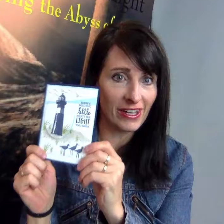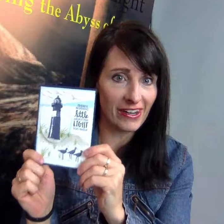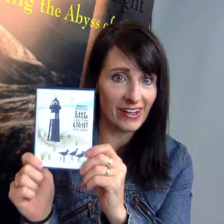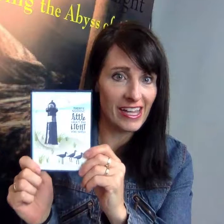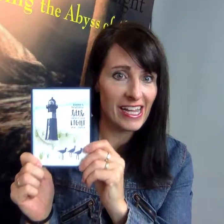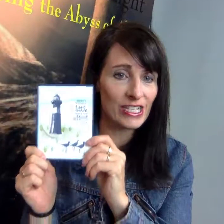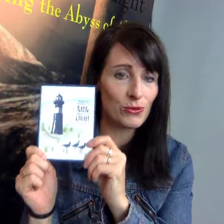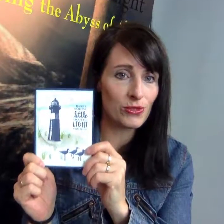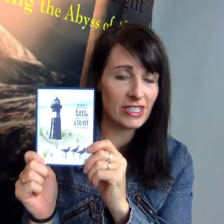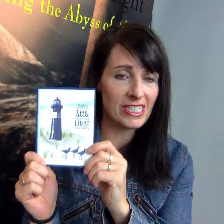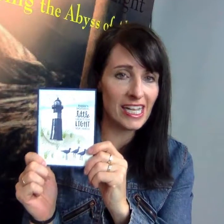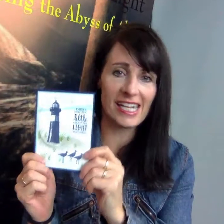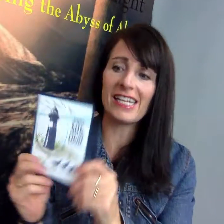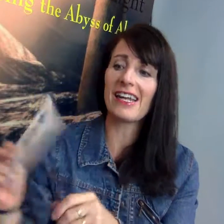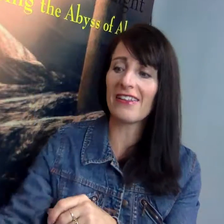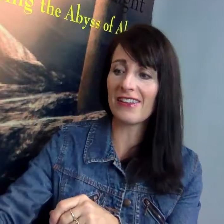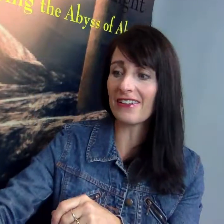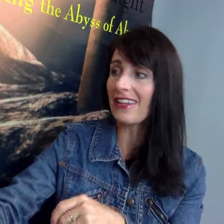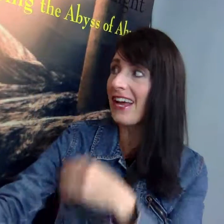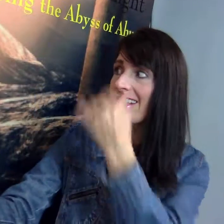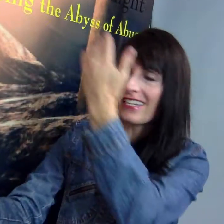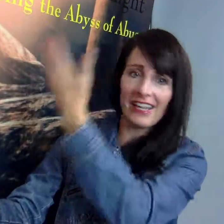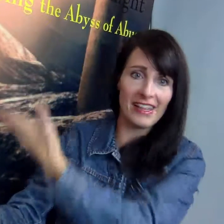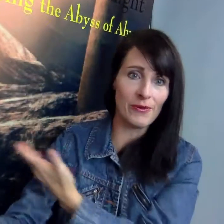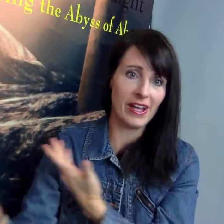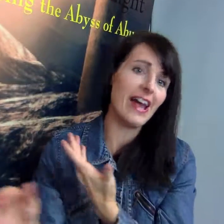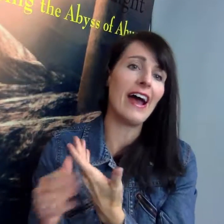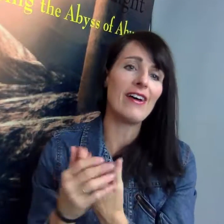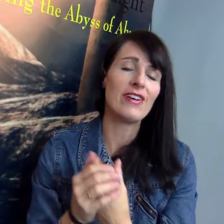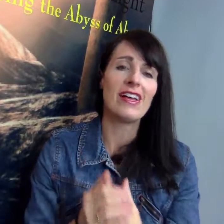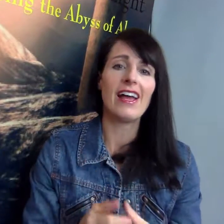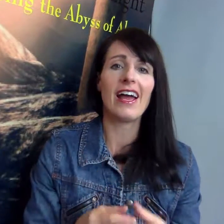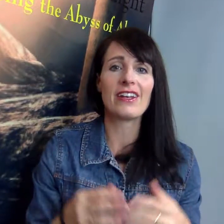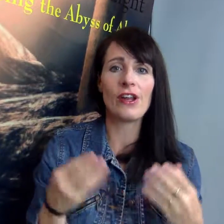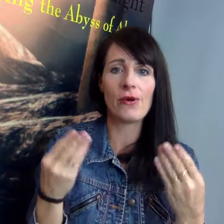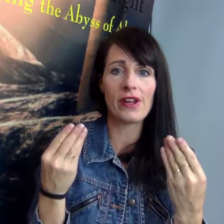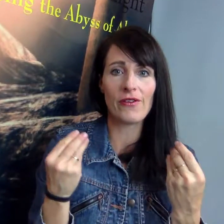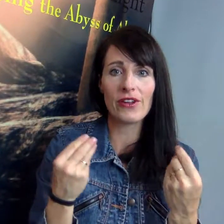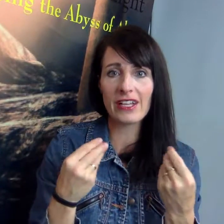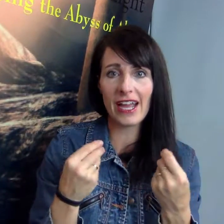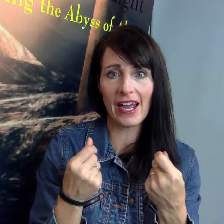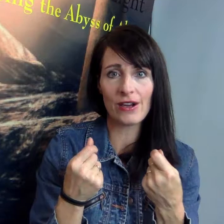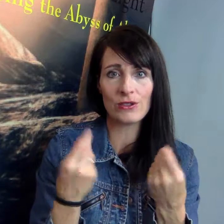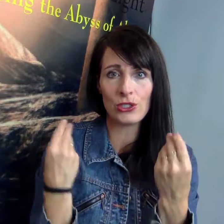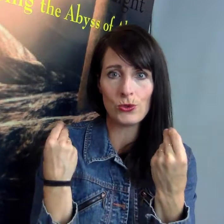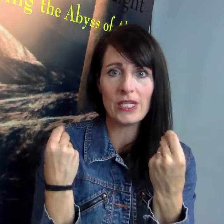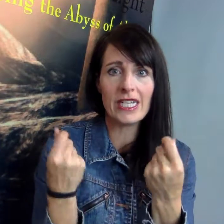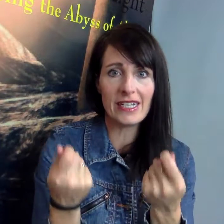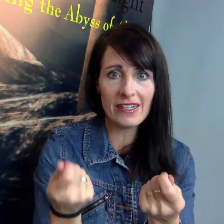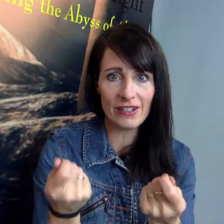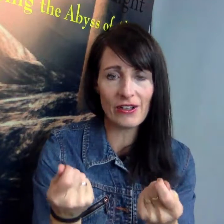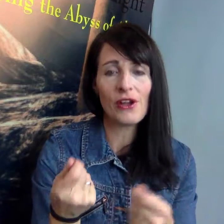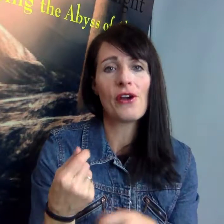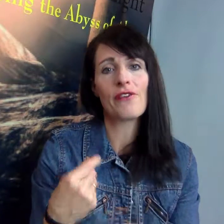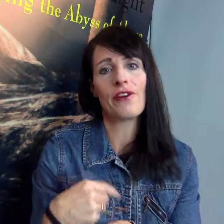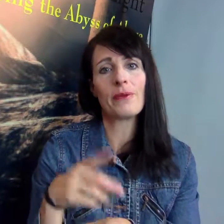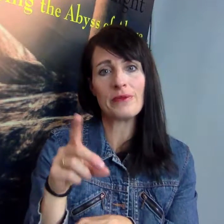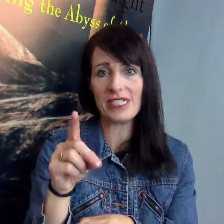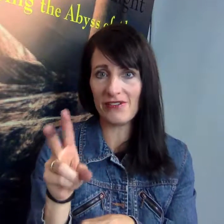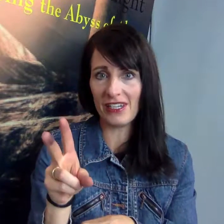there is really taking the light that we have and knowing really how to heal from DV